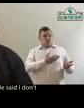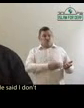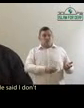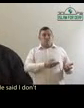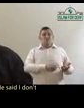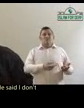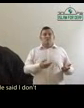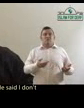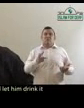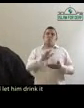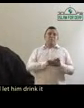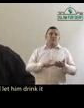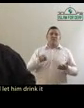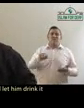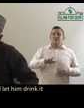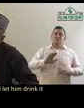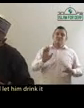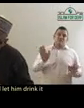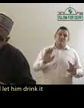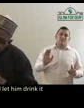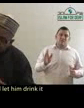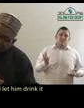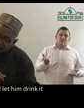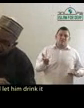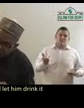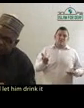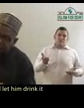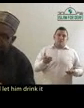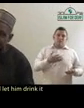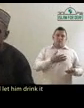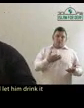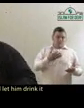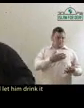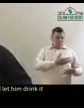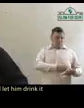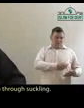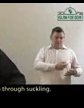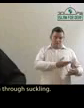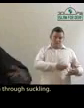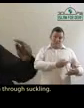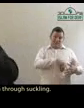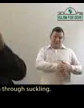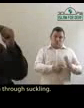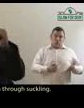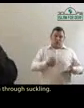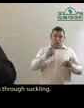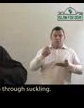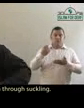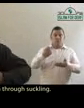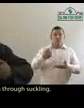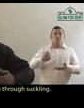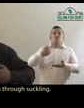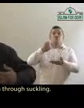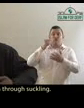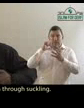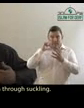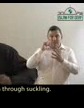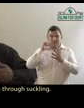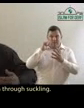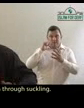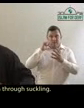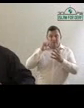milk? He said, I don't mean that. Express the milk in a cup and let him drink it, and he'll become your son